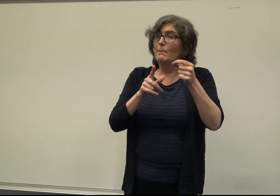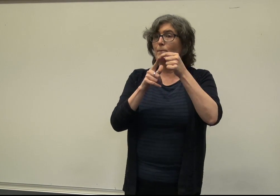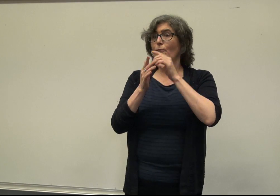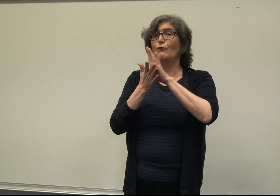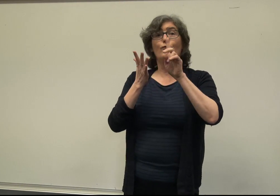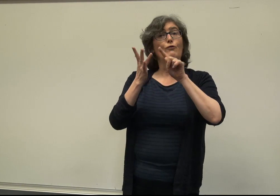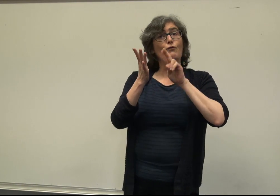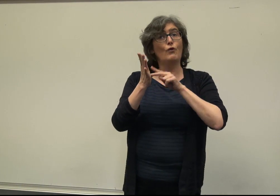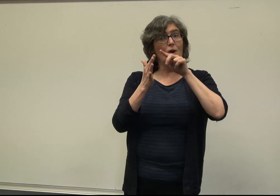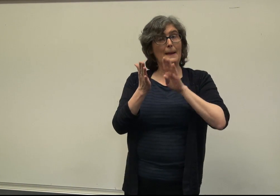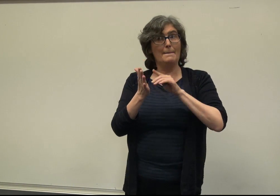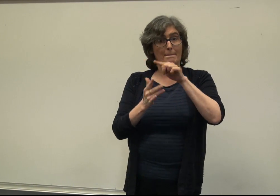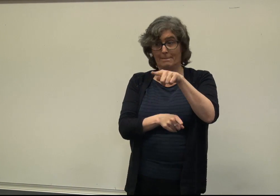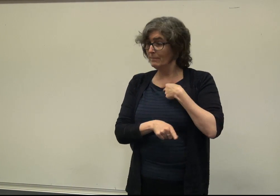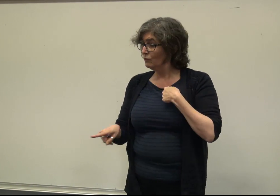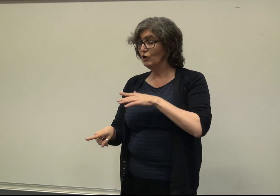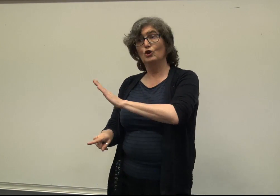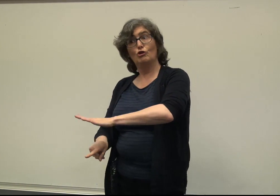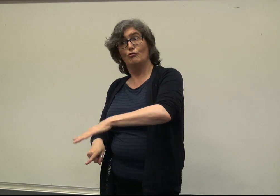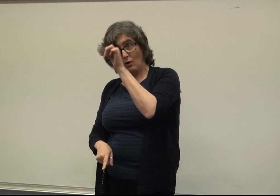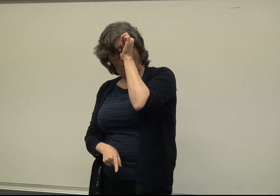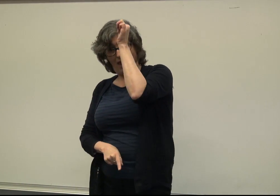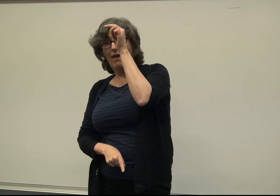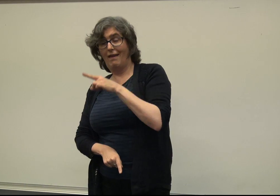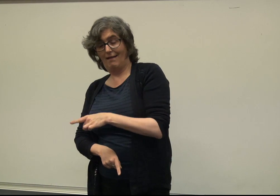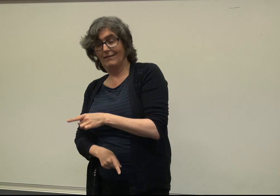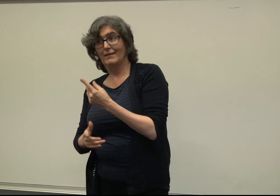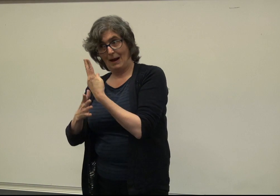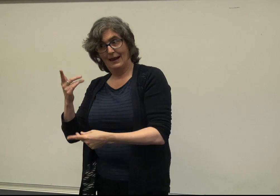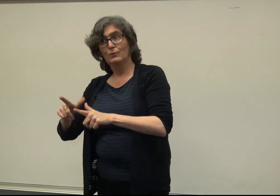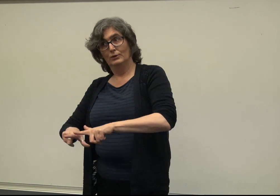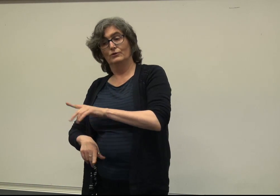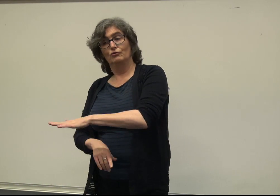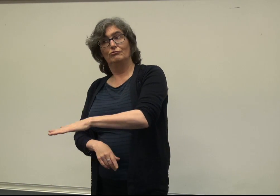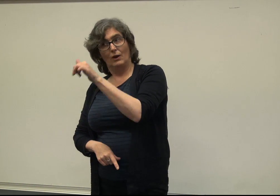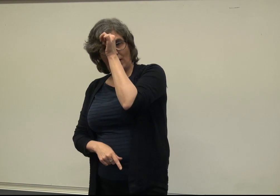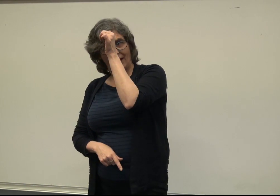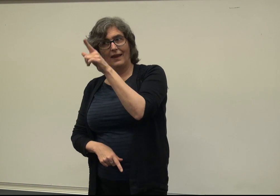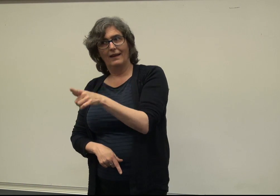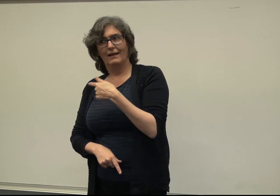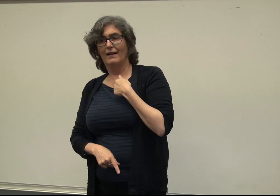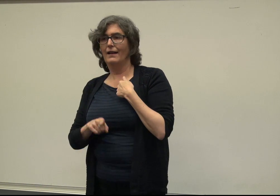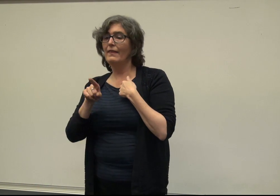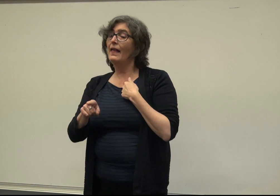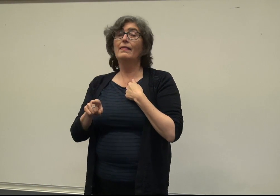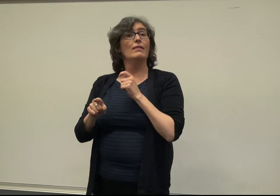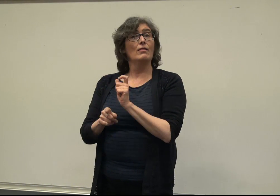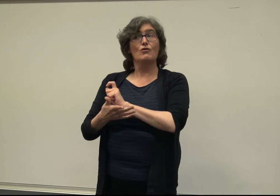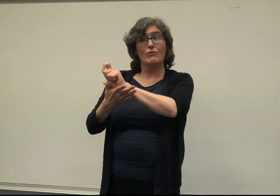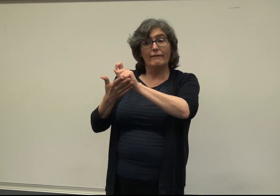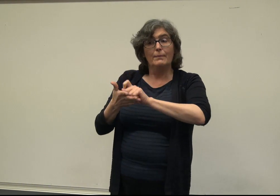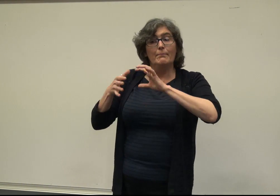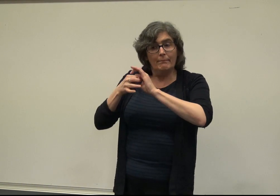that discovery, they are not reading, really. So that discovery is facilitated in